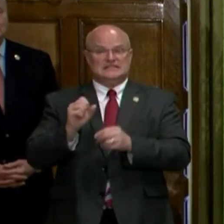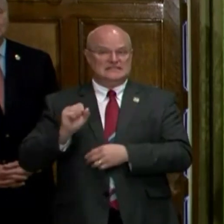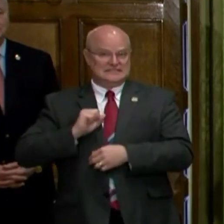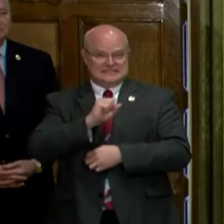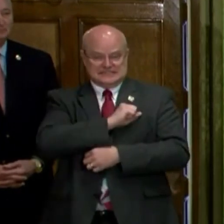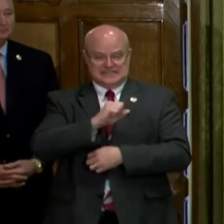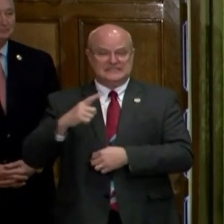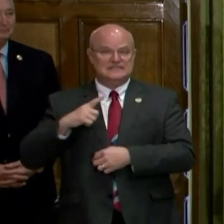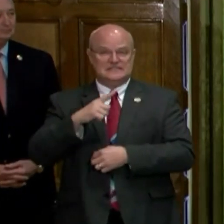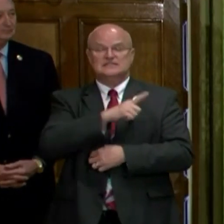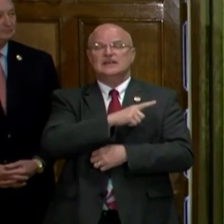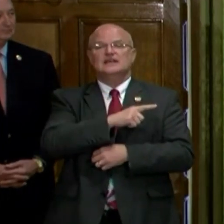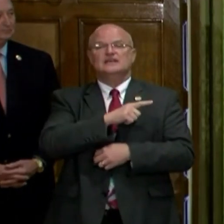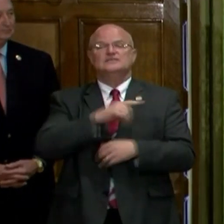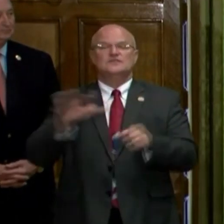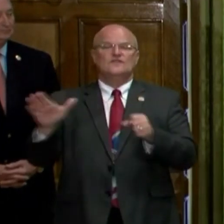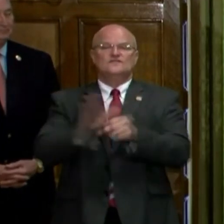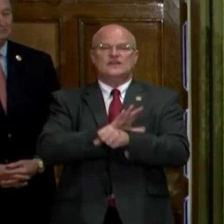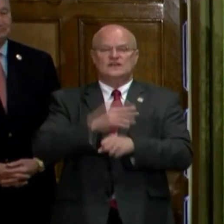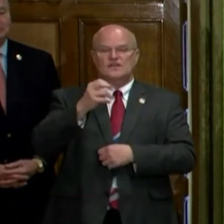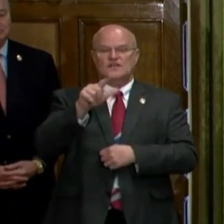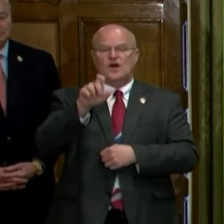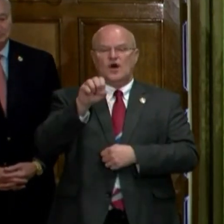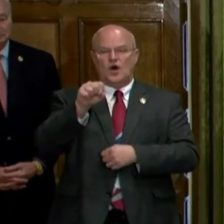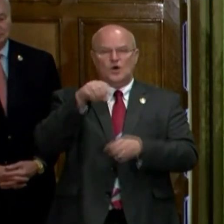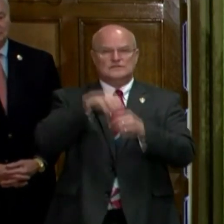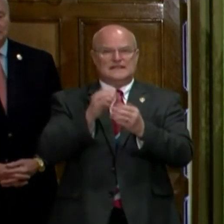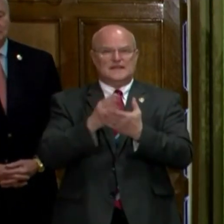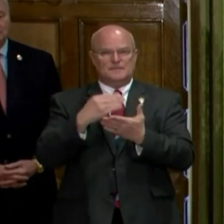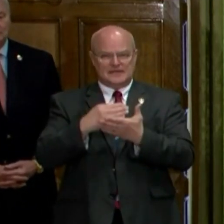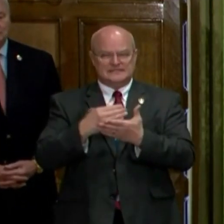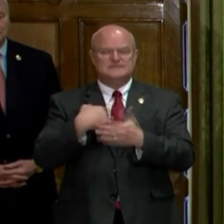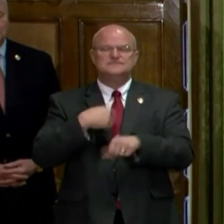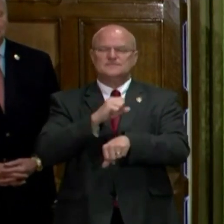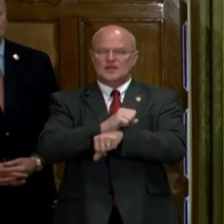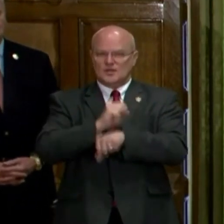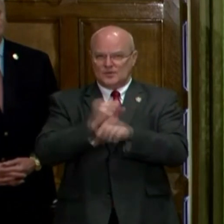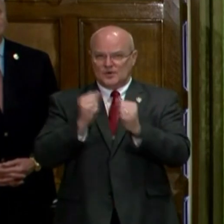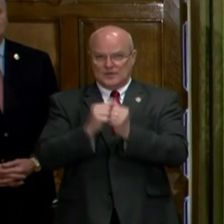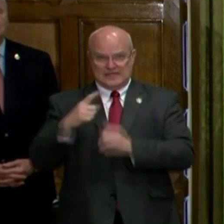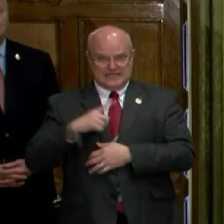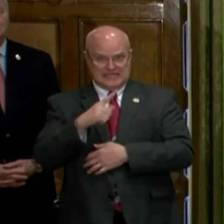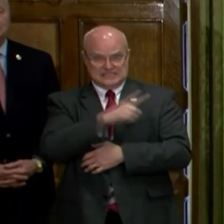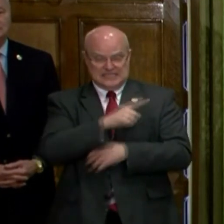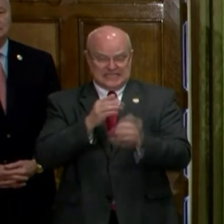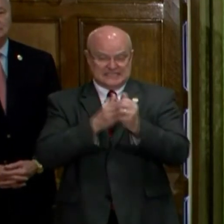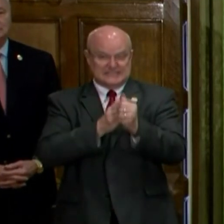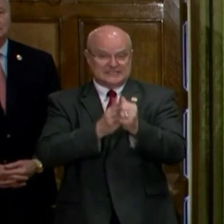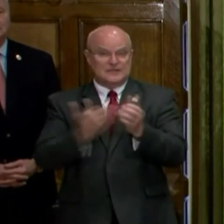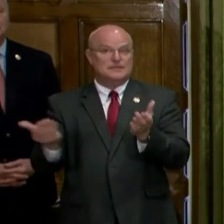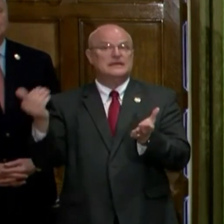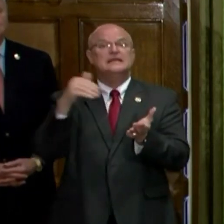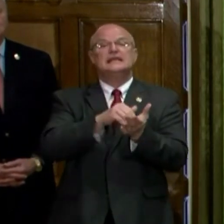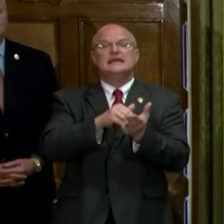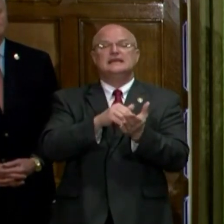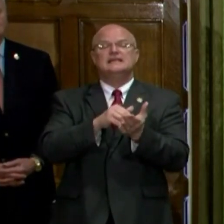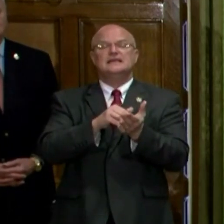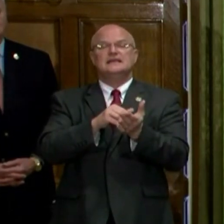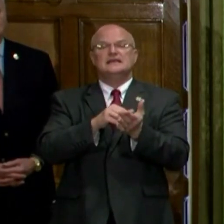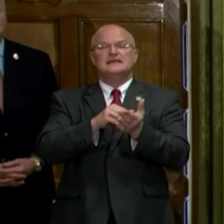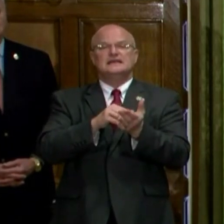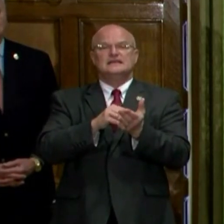Assembly to fill the holes in the budget. I'll be working with the legislative leadership again